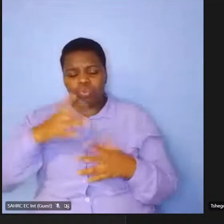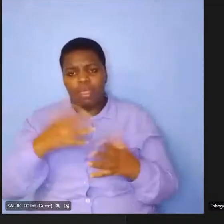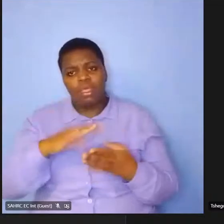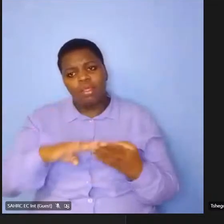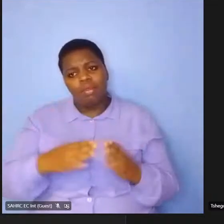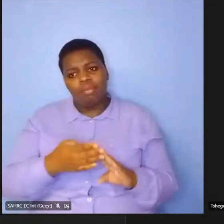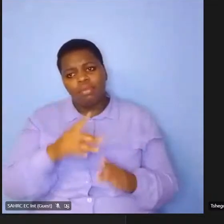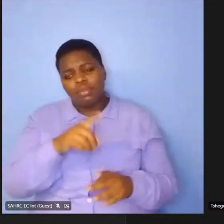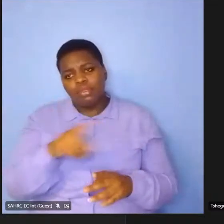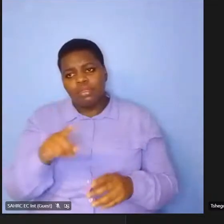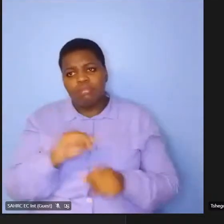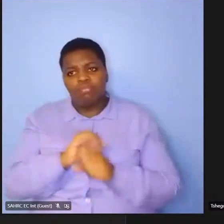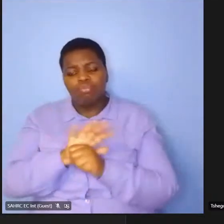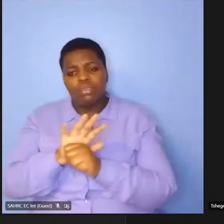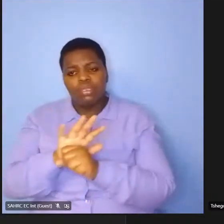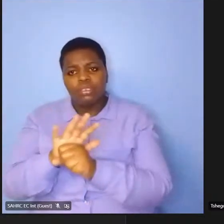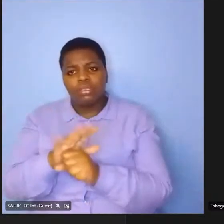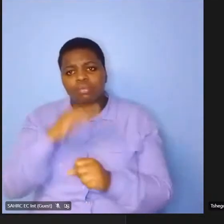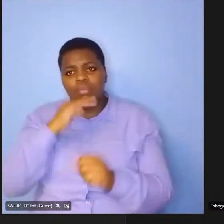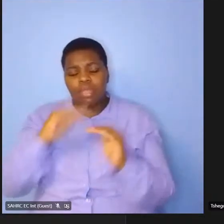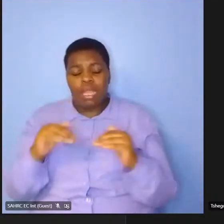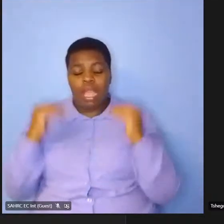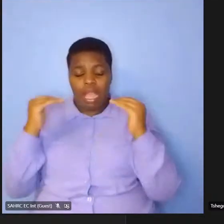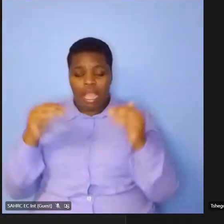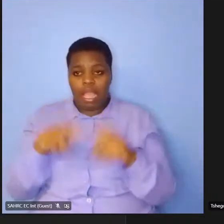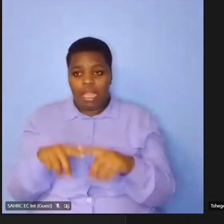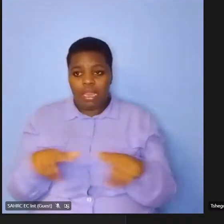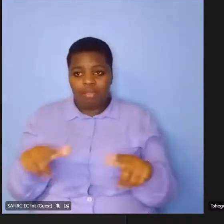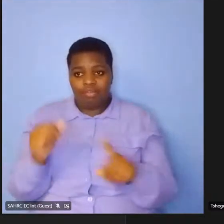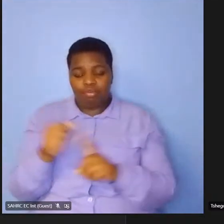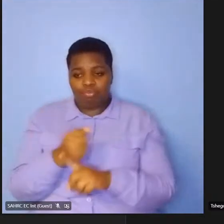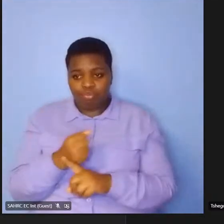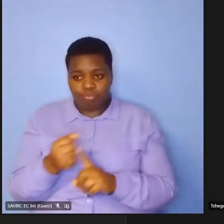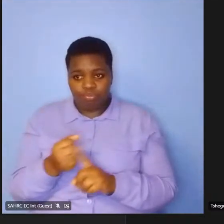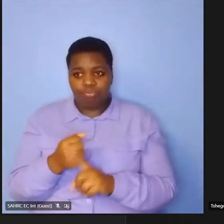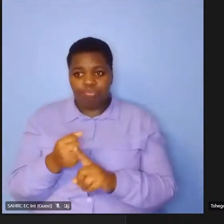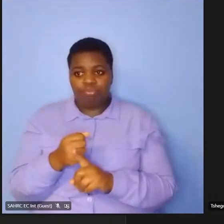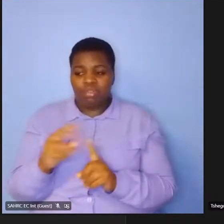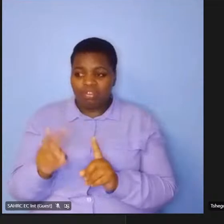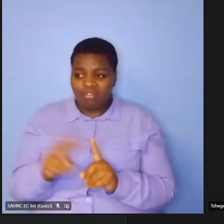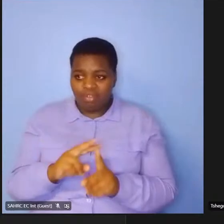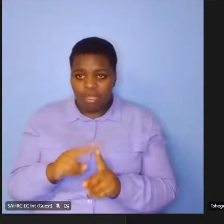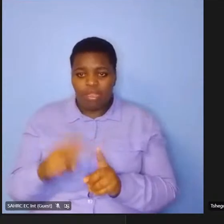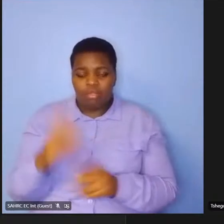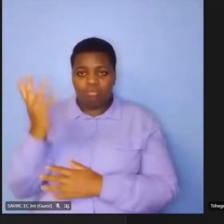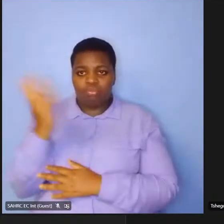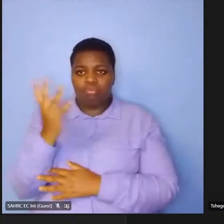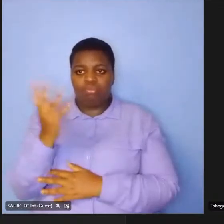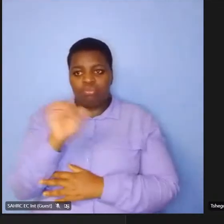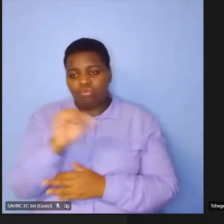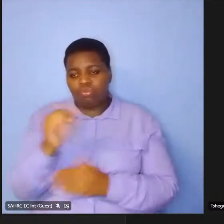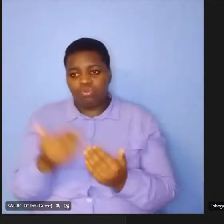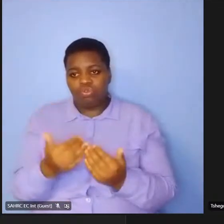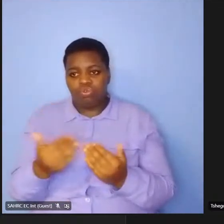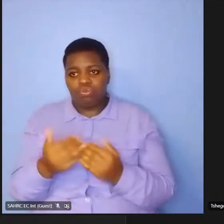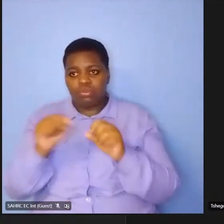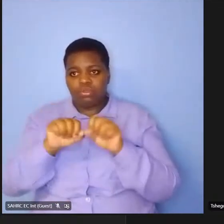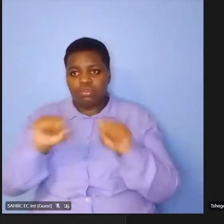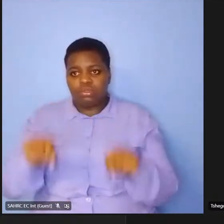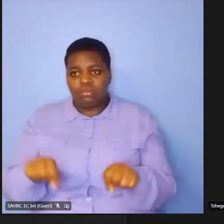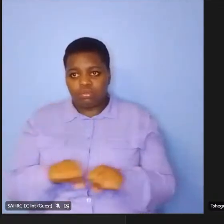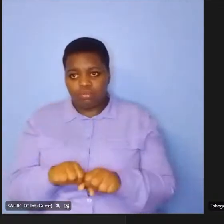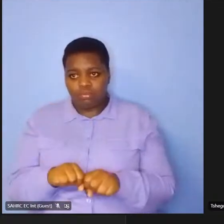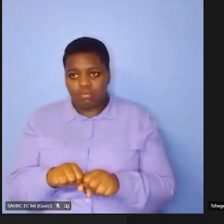and prejudice fuel high levels of bullying and hate-based violence and speech in the schooling system. Due